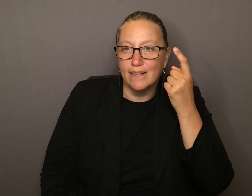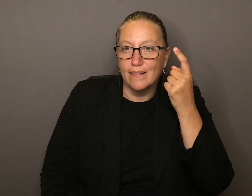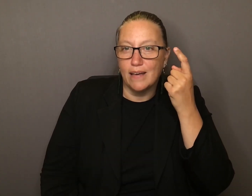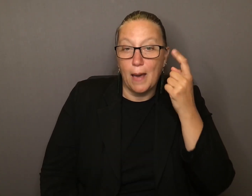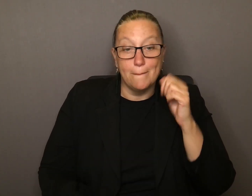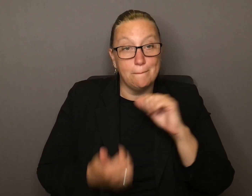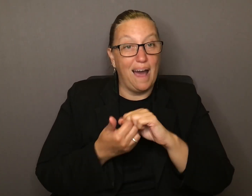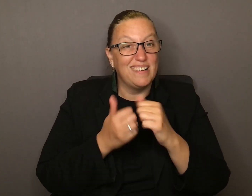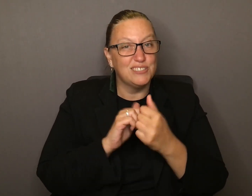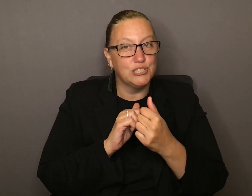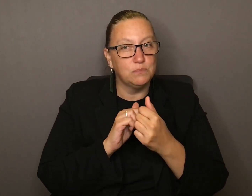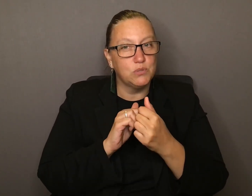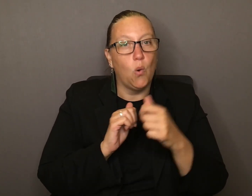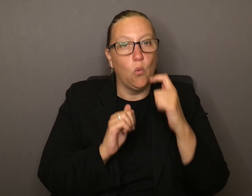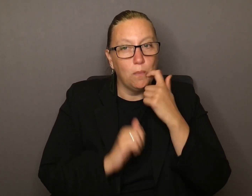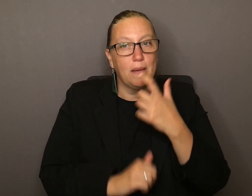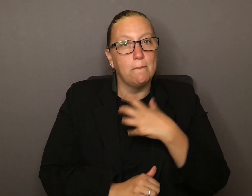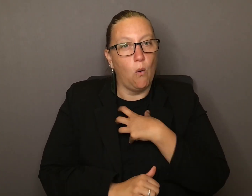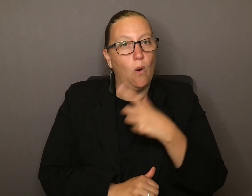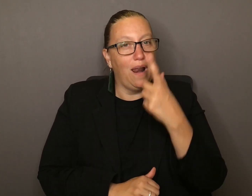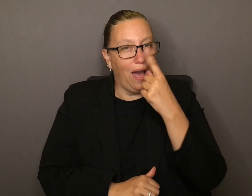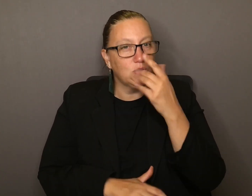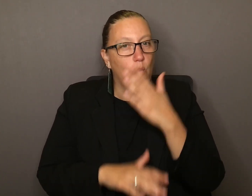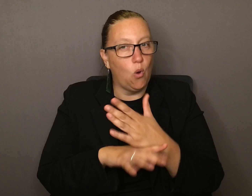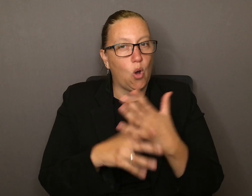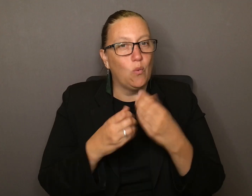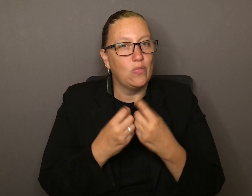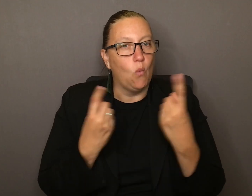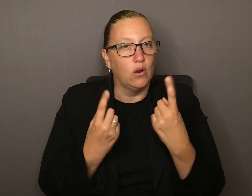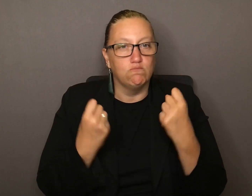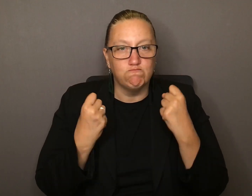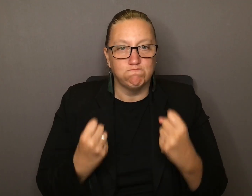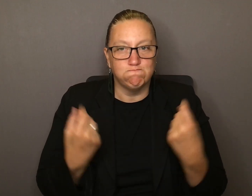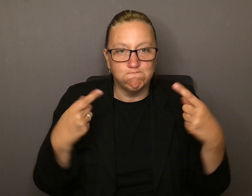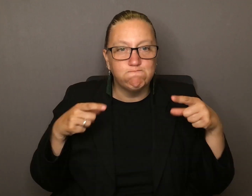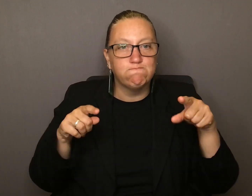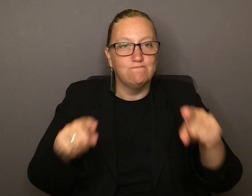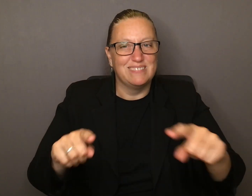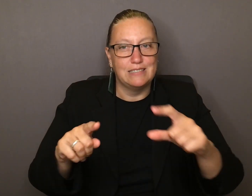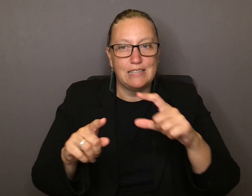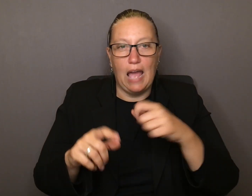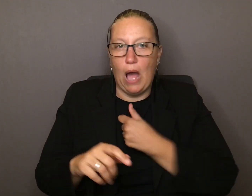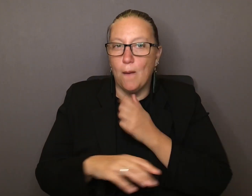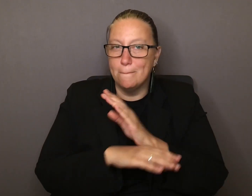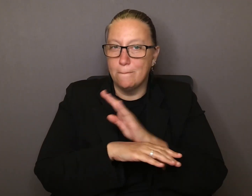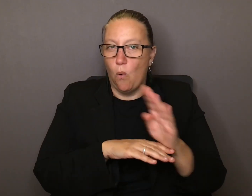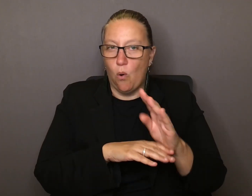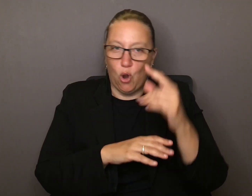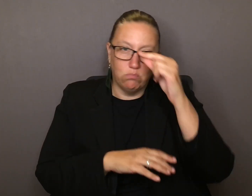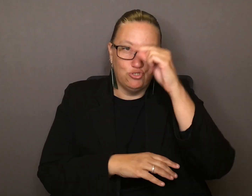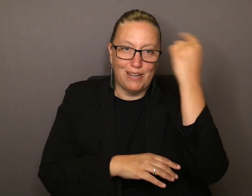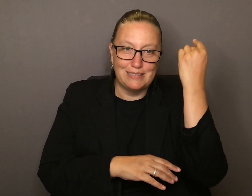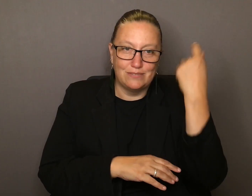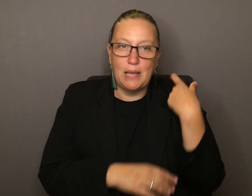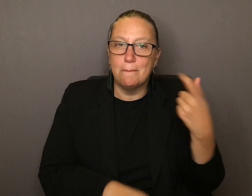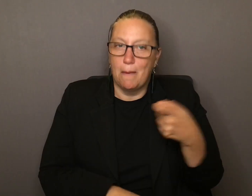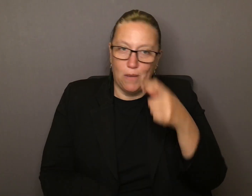partnerships we will be more likely to be working on would be ones that align very much with the objectives set by our board and our members. I will say straight away, though,